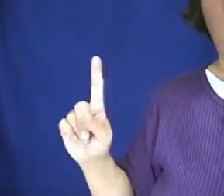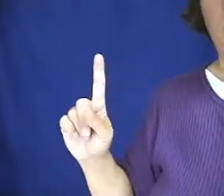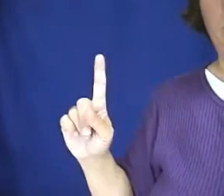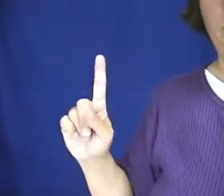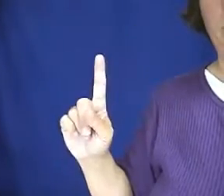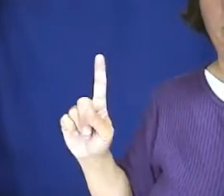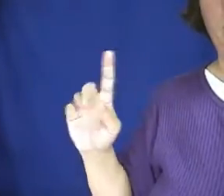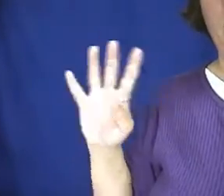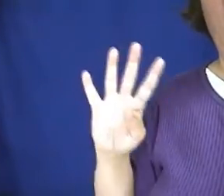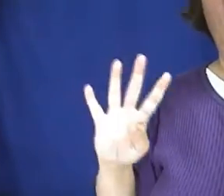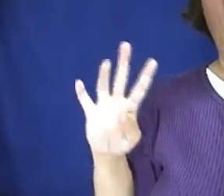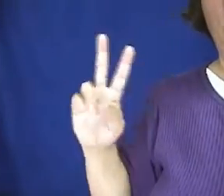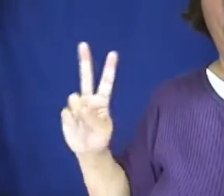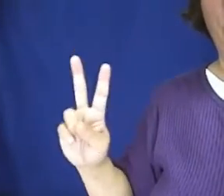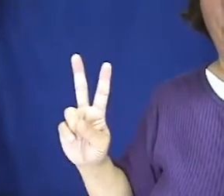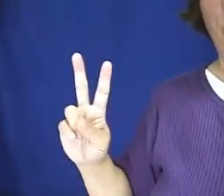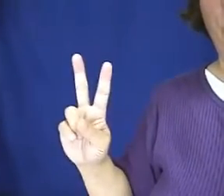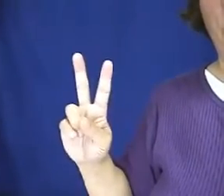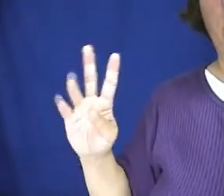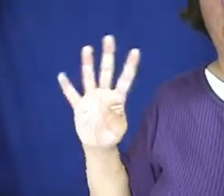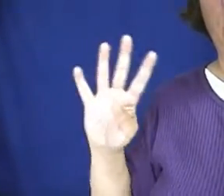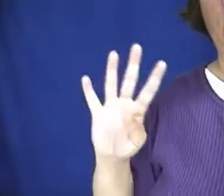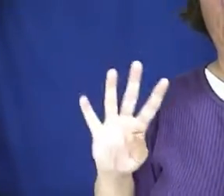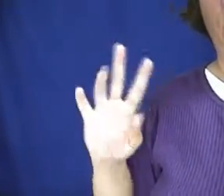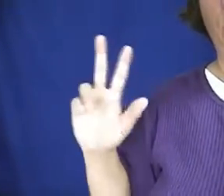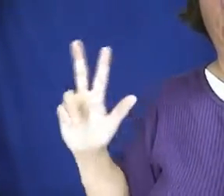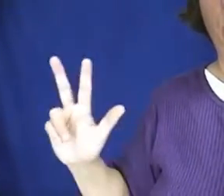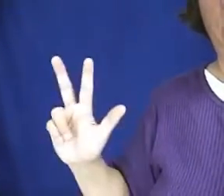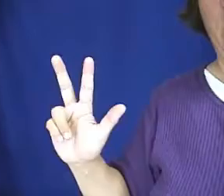41, 42, 43,